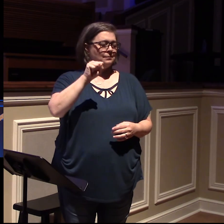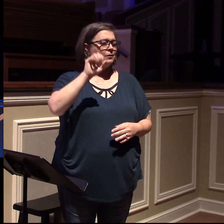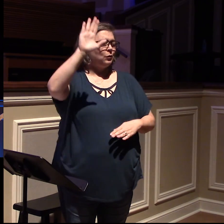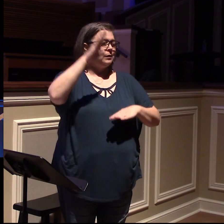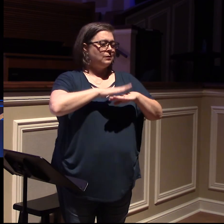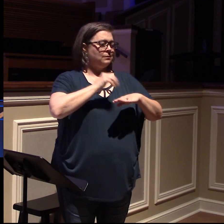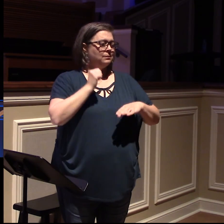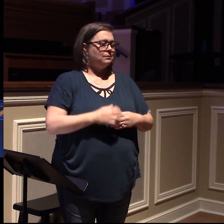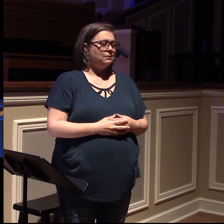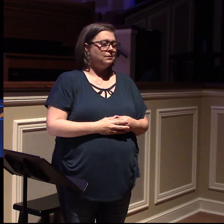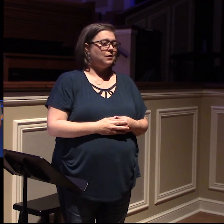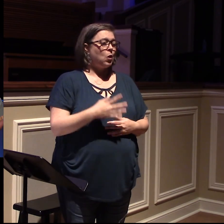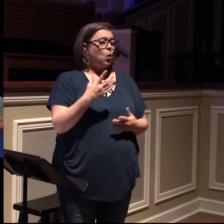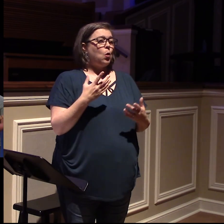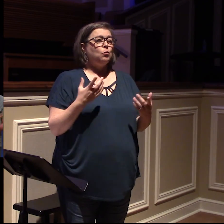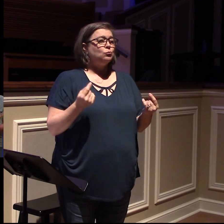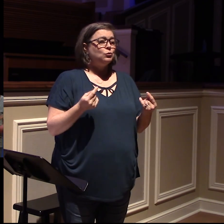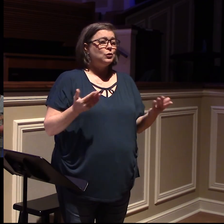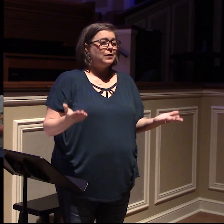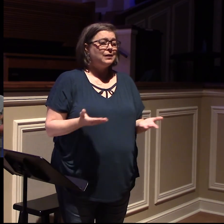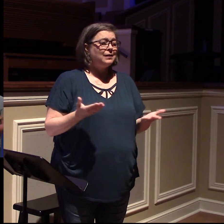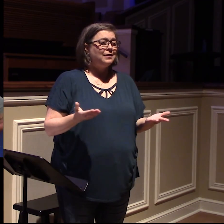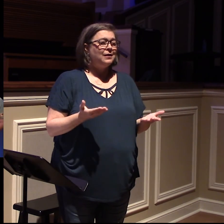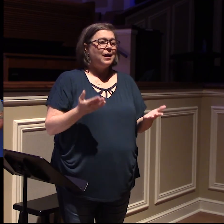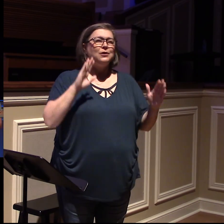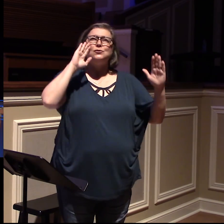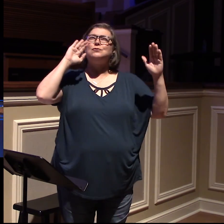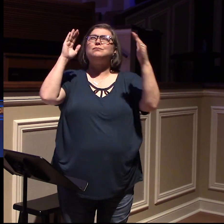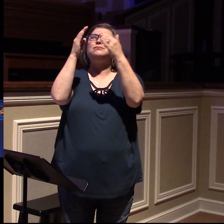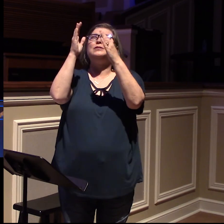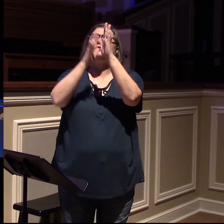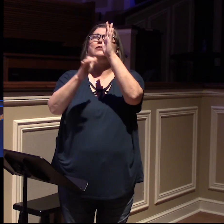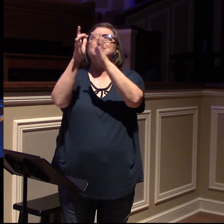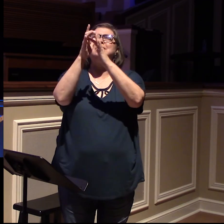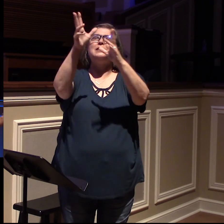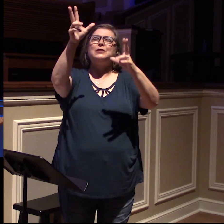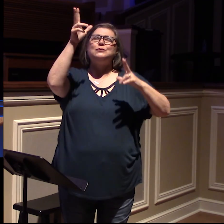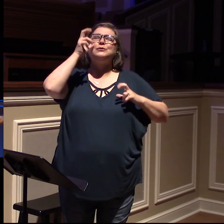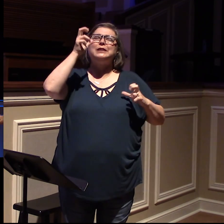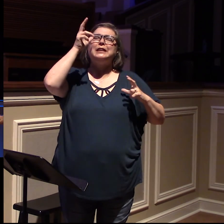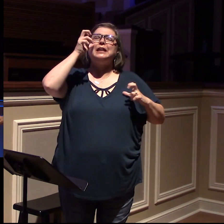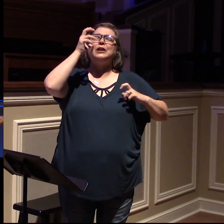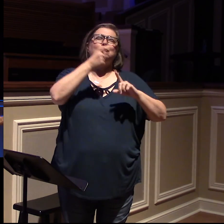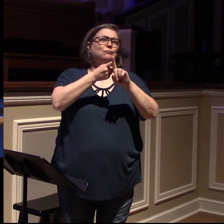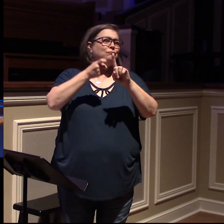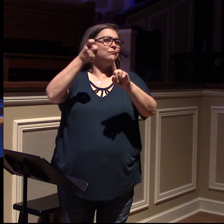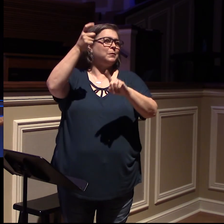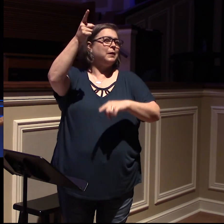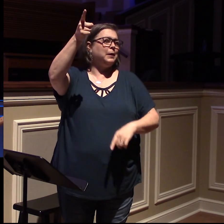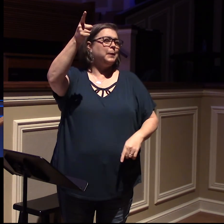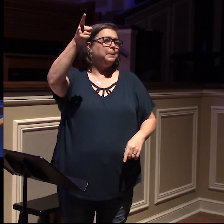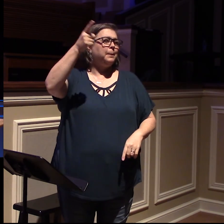What we've wanted to do together in this place is to fix our eyes on Jesus and to hear from him. A song that we sang together